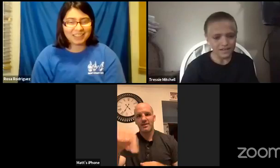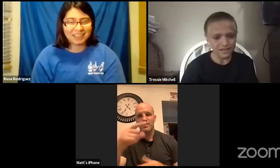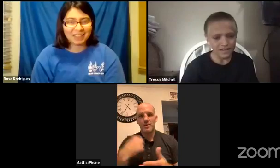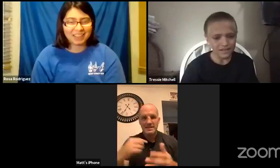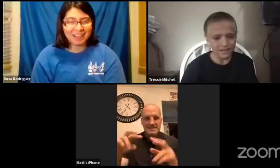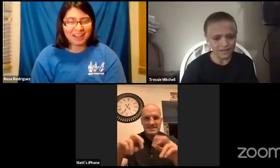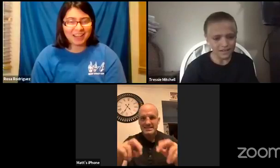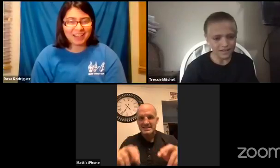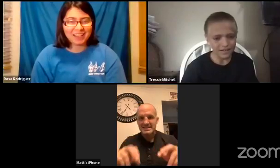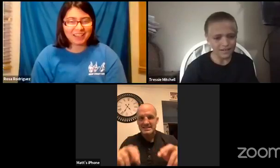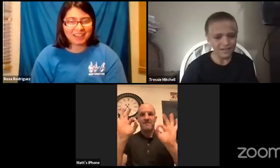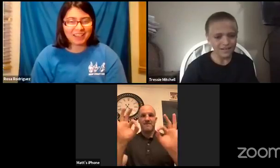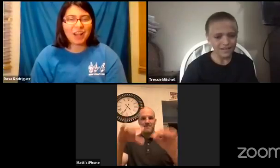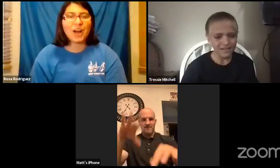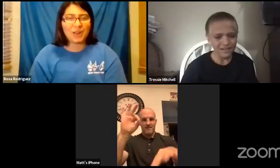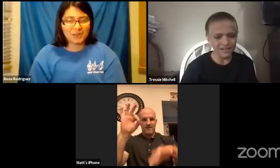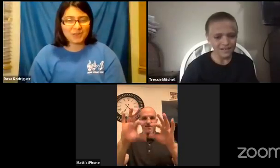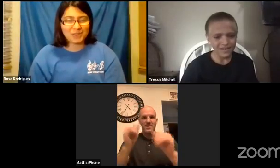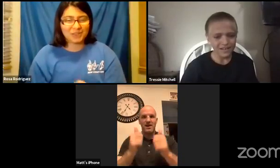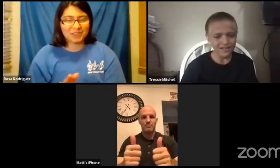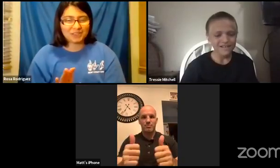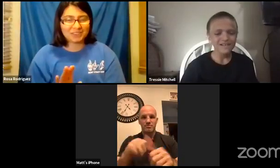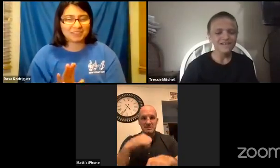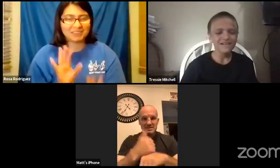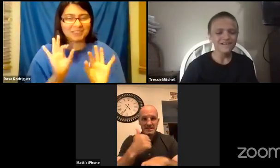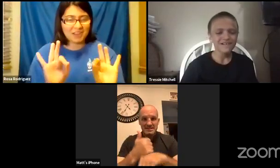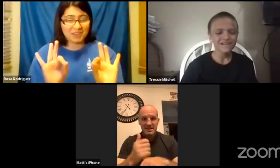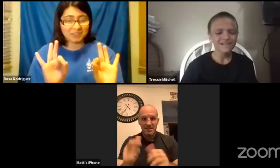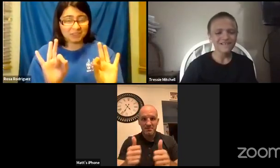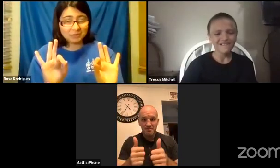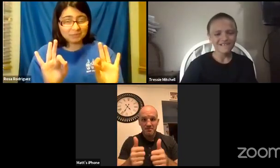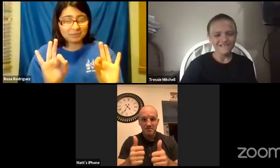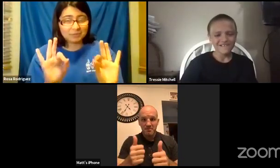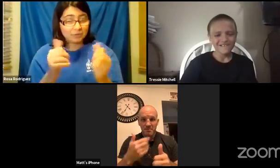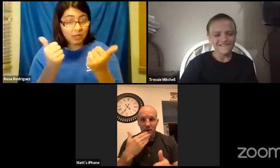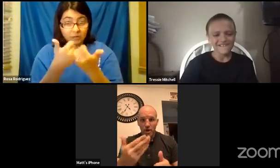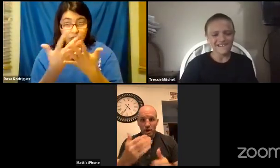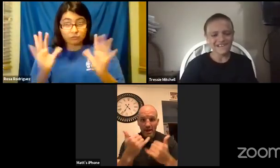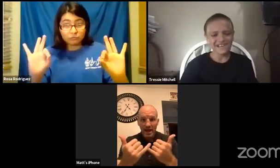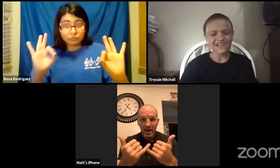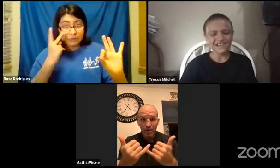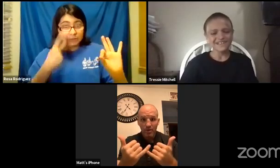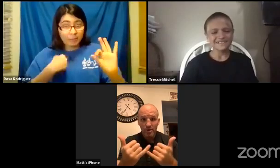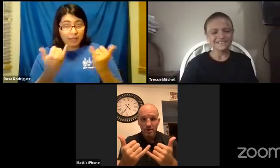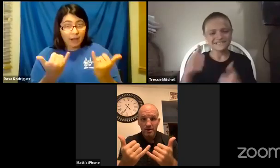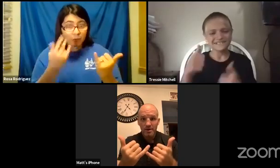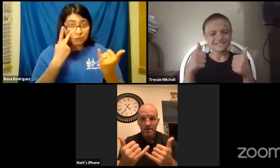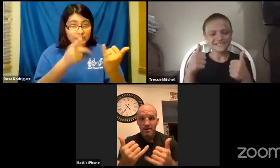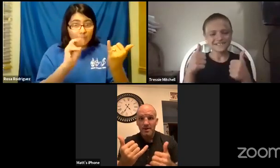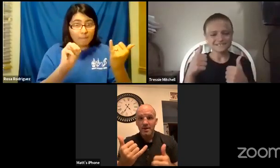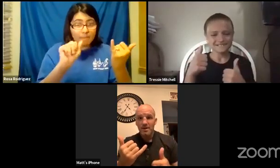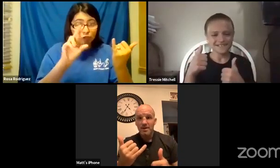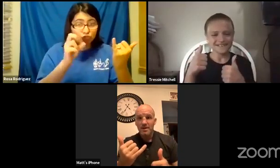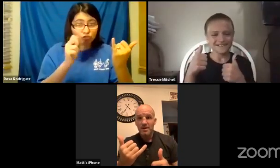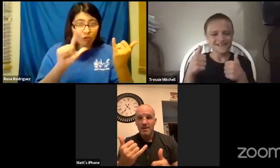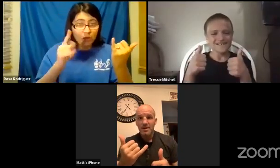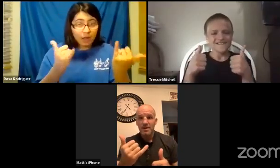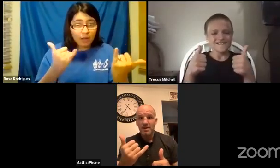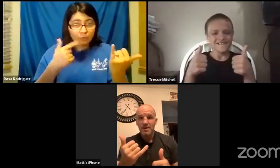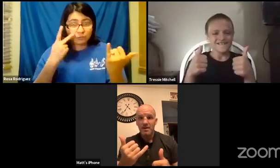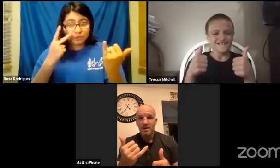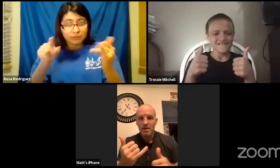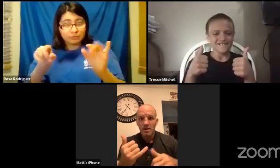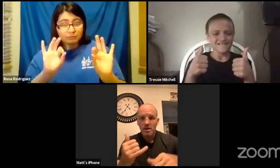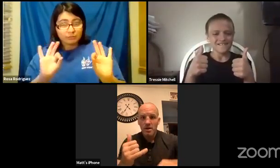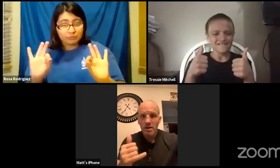well, hey everybody. Uh, uh, this is Kat. I'm kind of learning the technology myself. Are we all set and good to